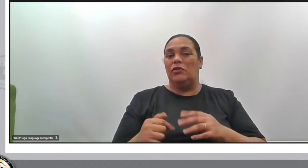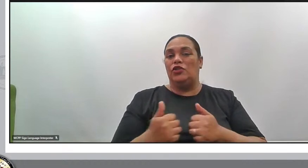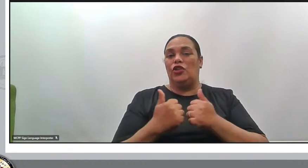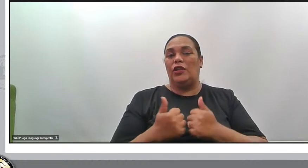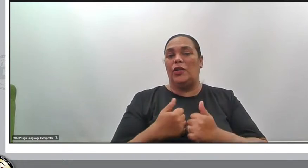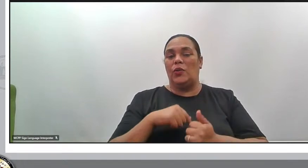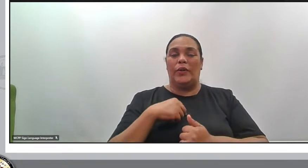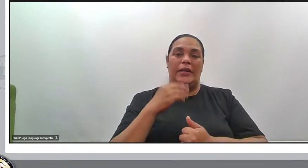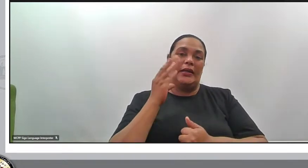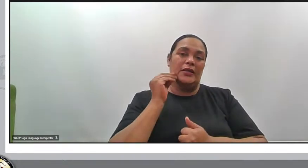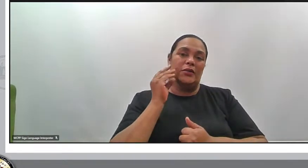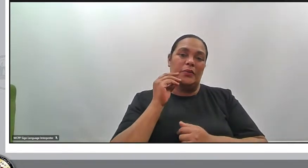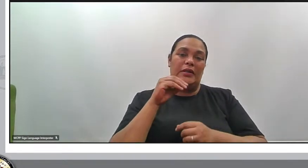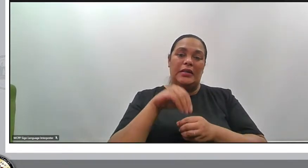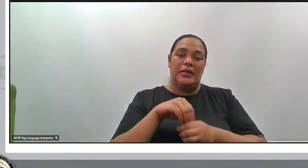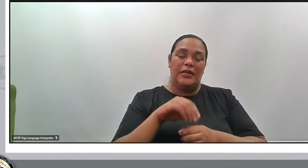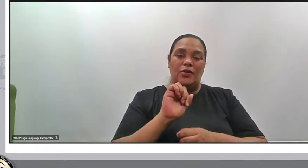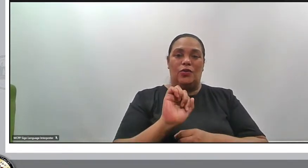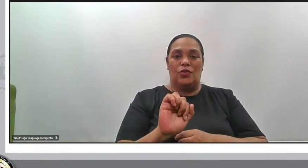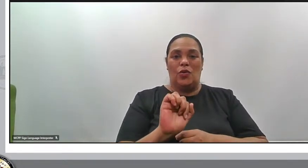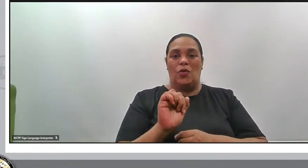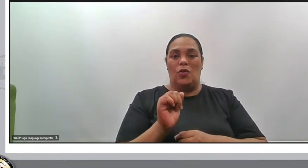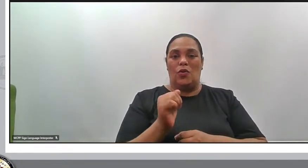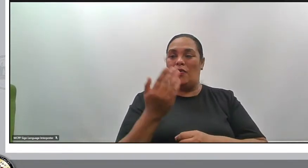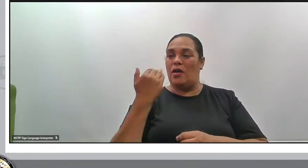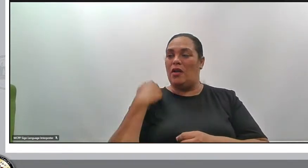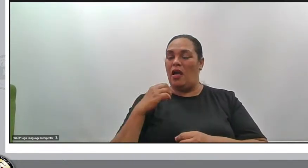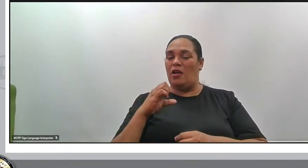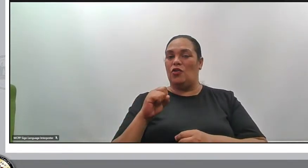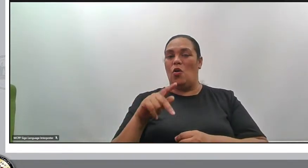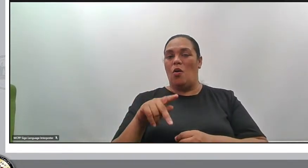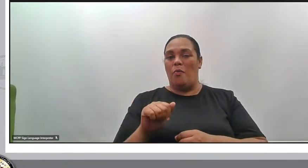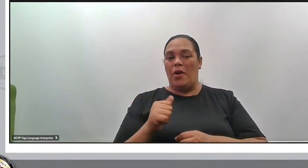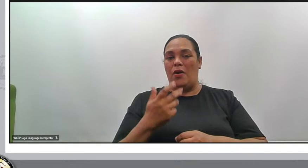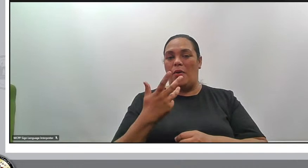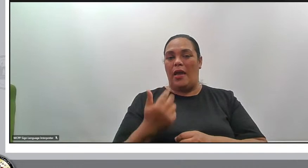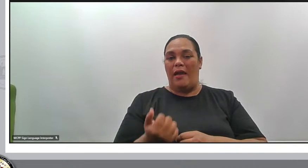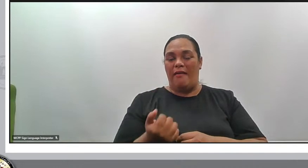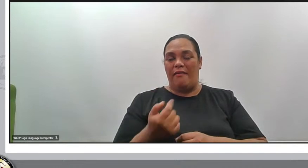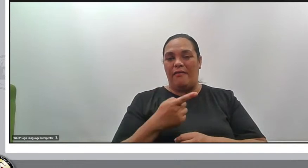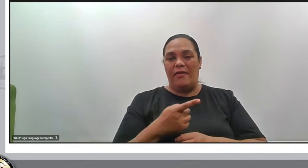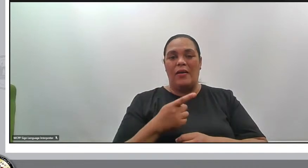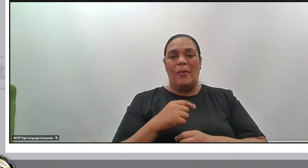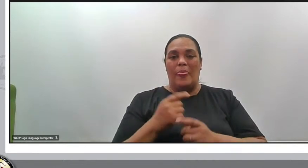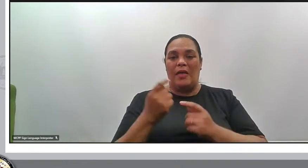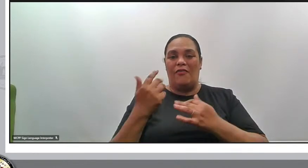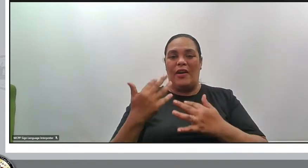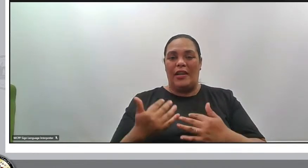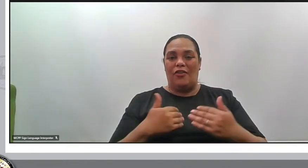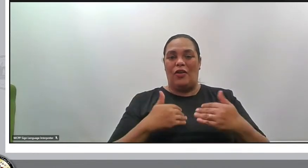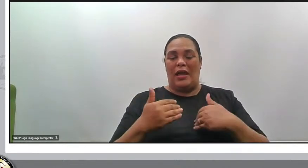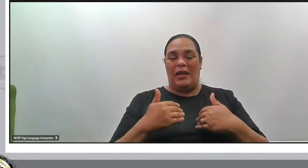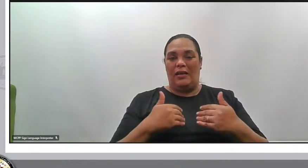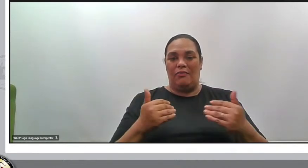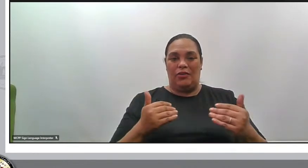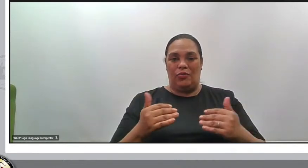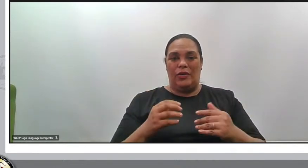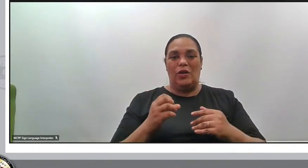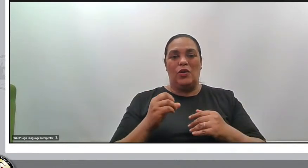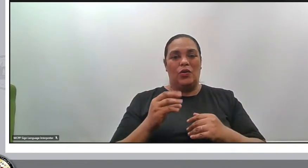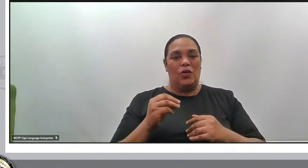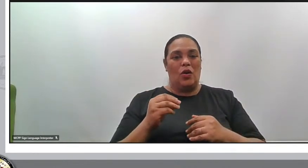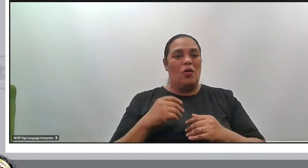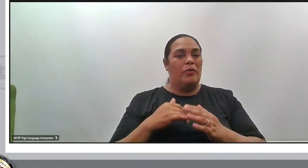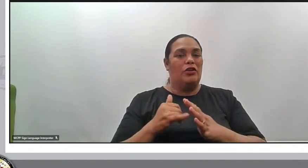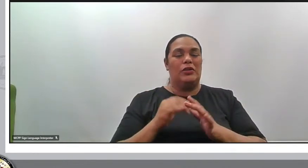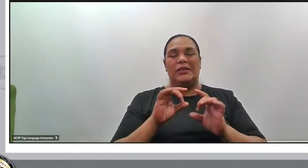have faced in the last SOPA that we had in terms of the financial arrangements? So can I